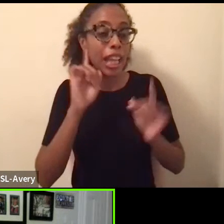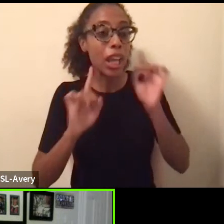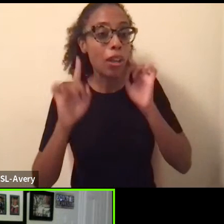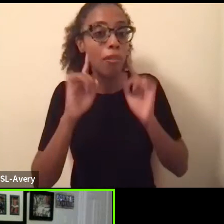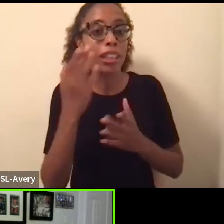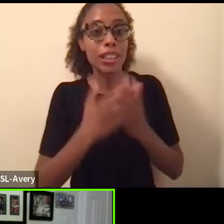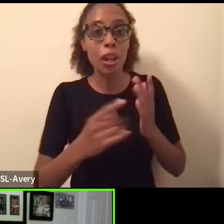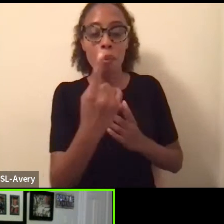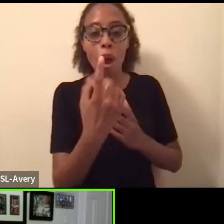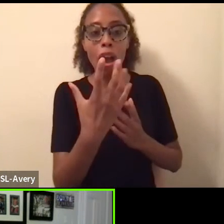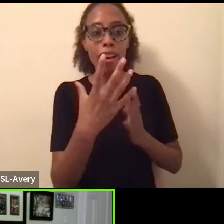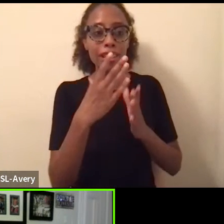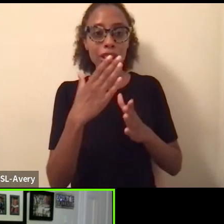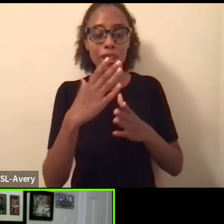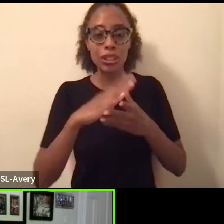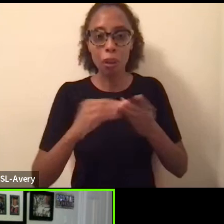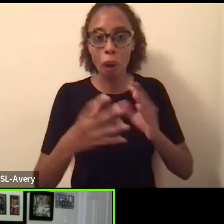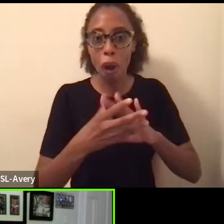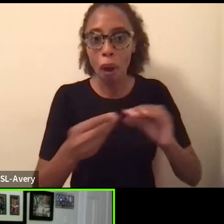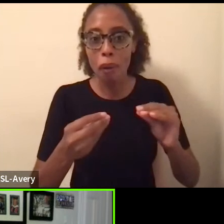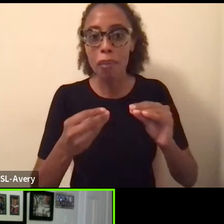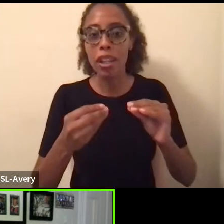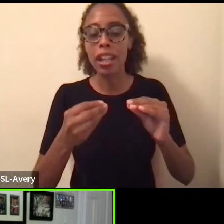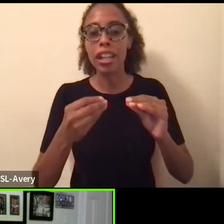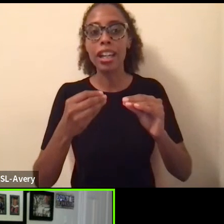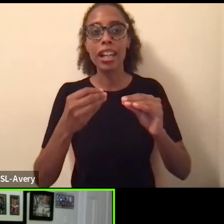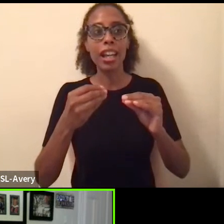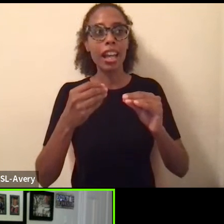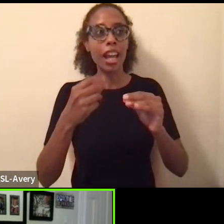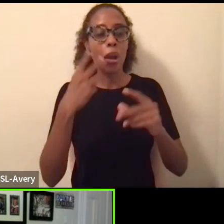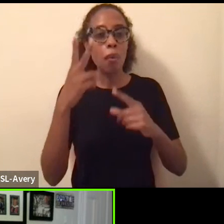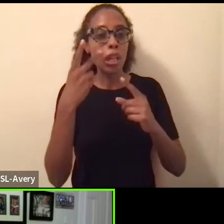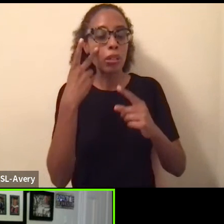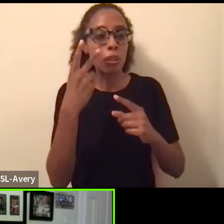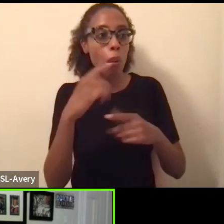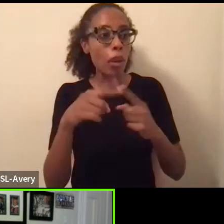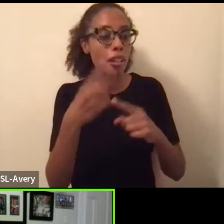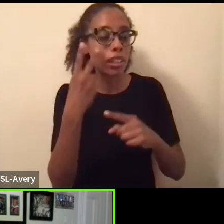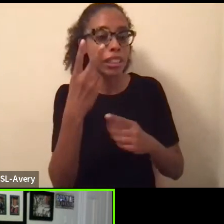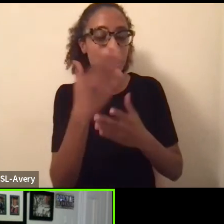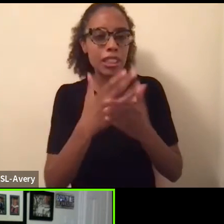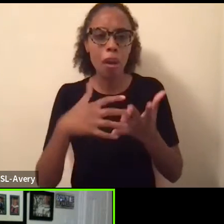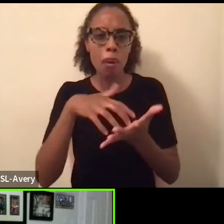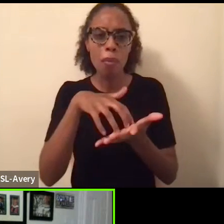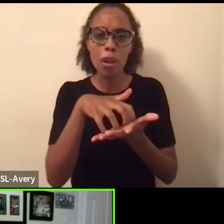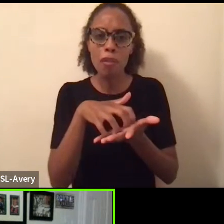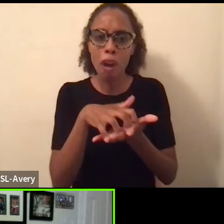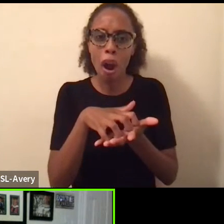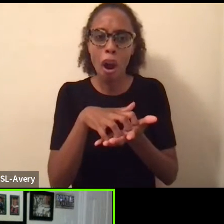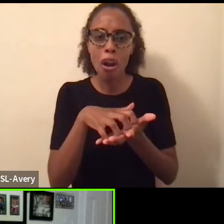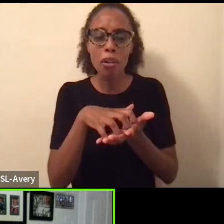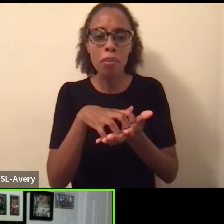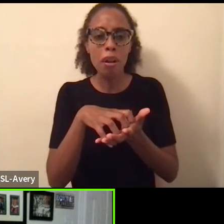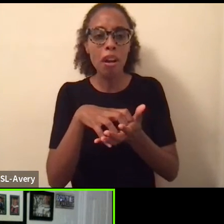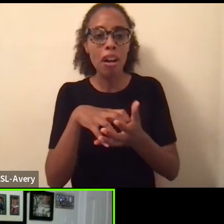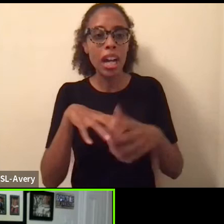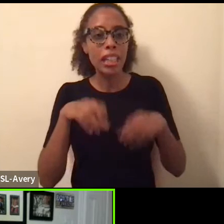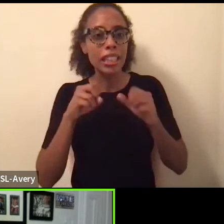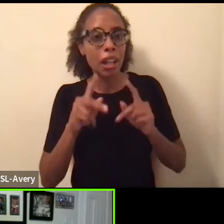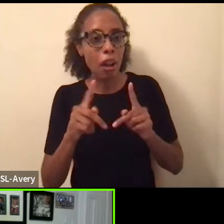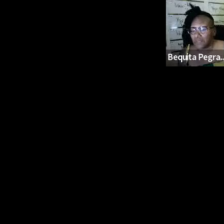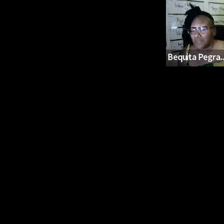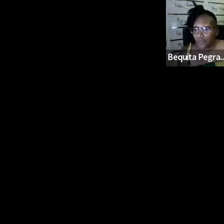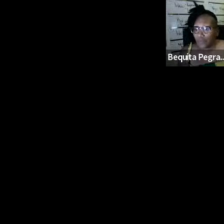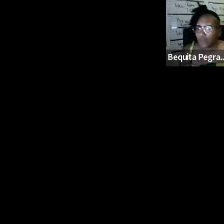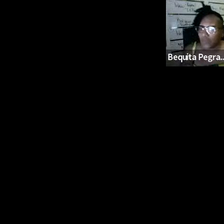inspiring. When you see someone take a chance and be vulnerable, that encourages you. It encouraged me